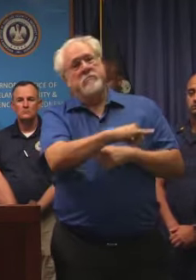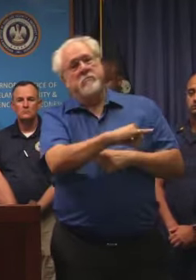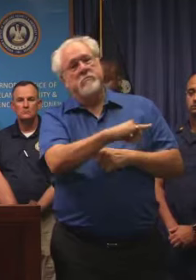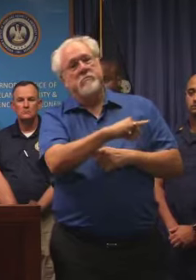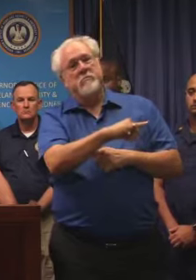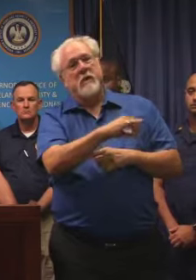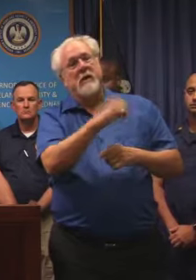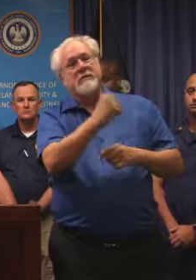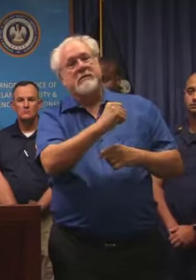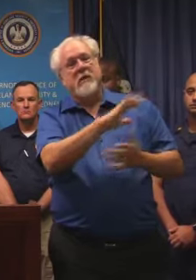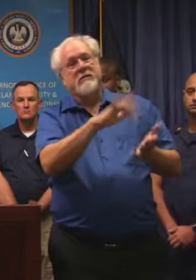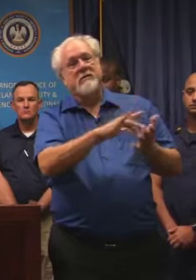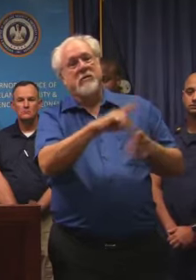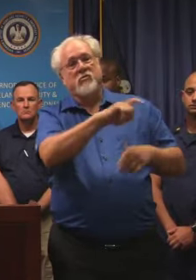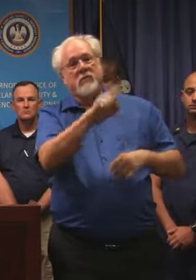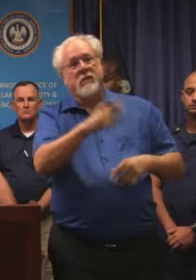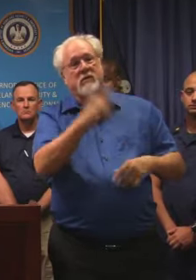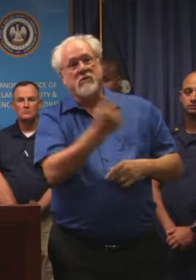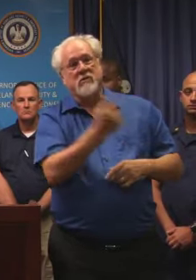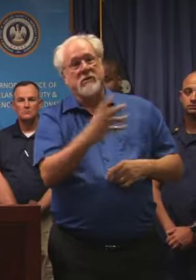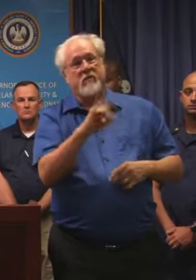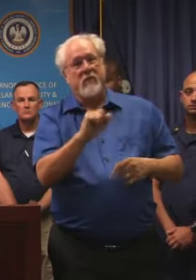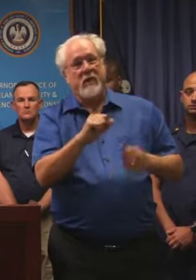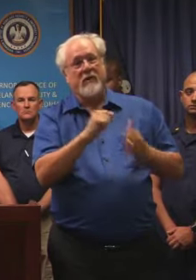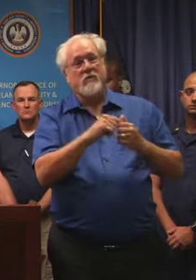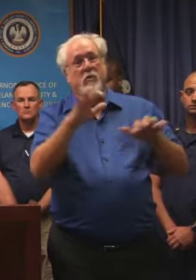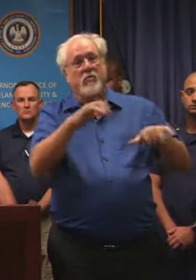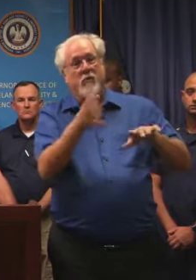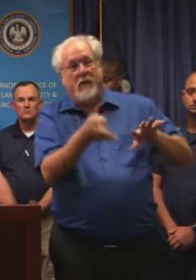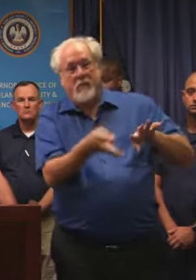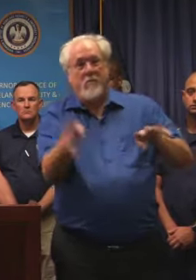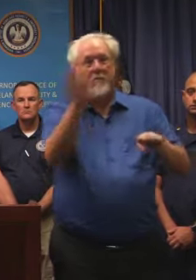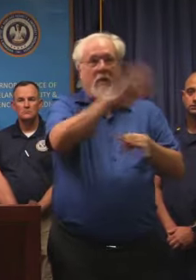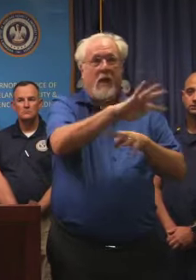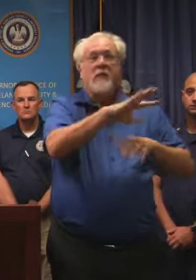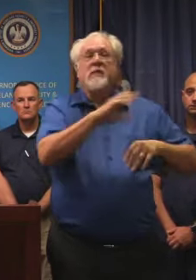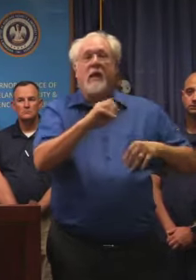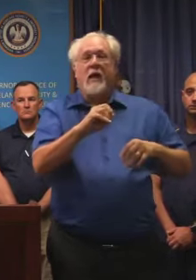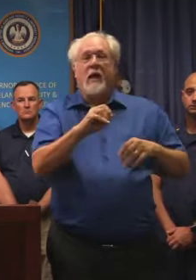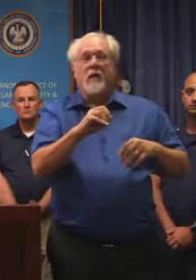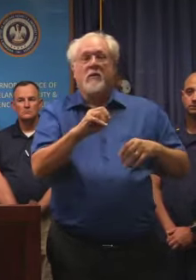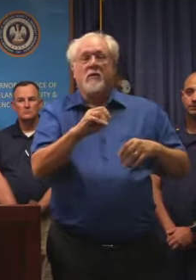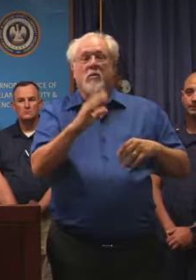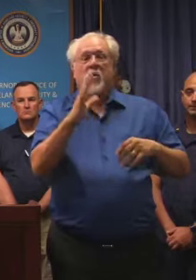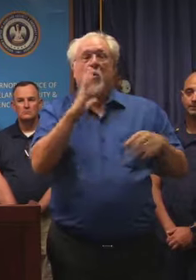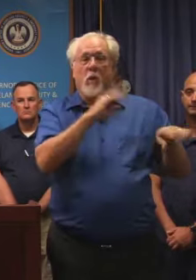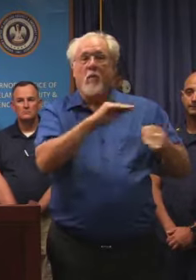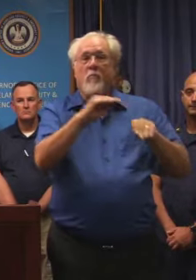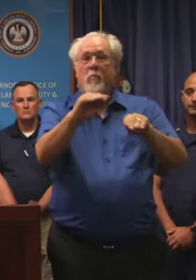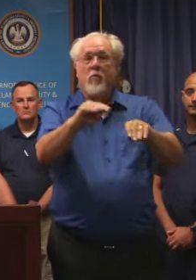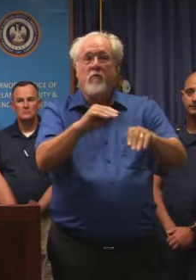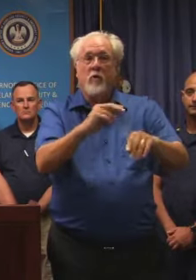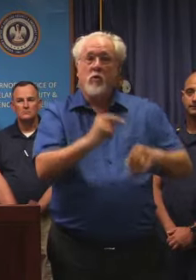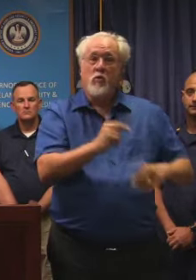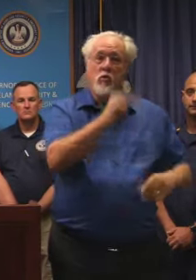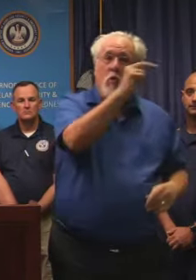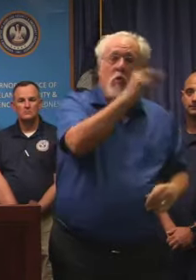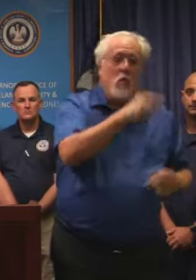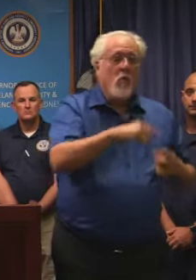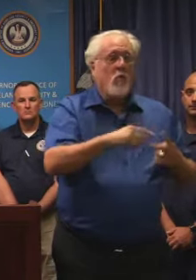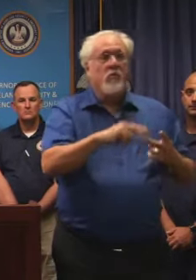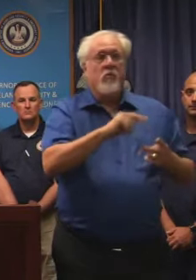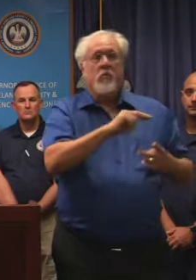south central Texas for a number of days with rain bands, and eventually it is going to move. It can move due north, it can